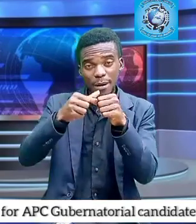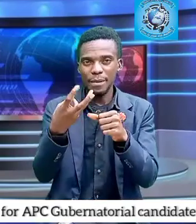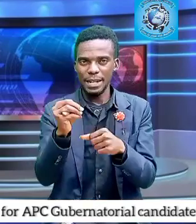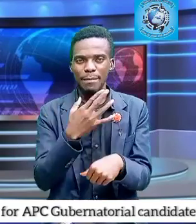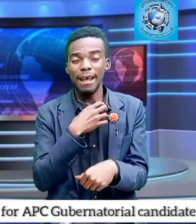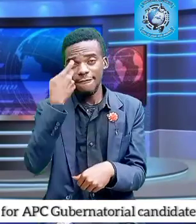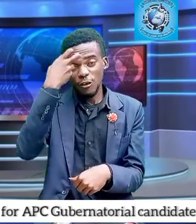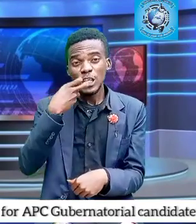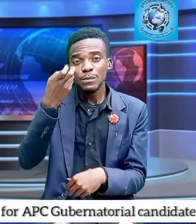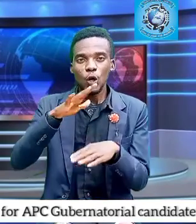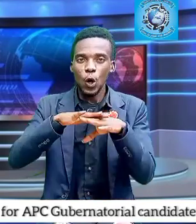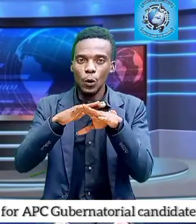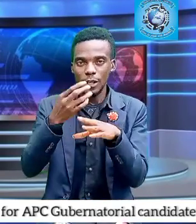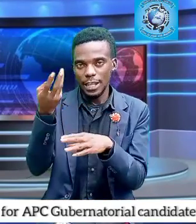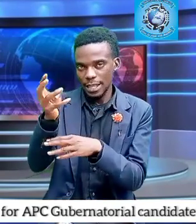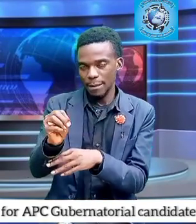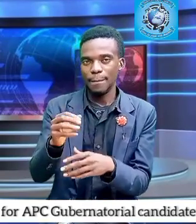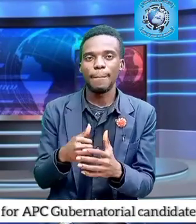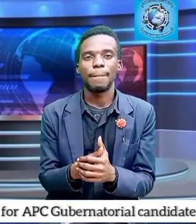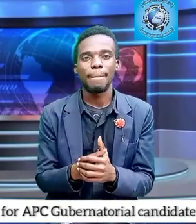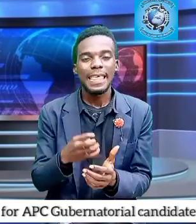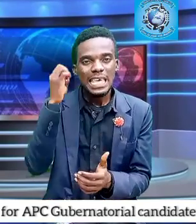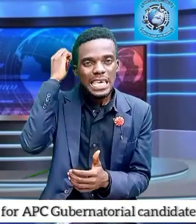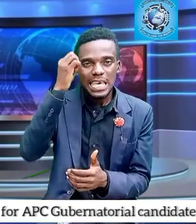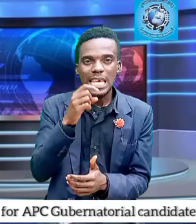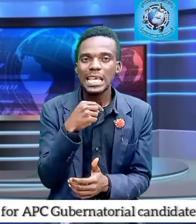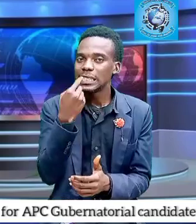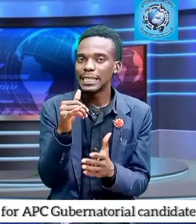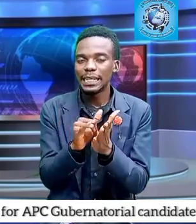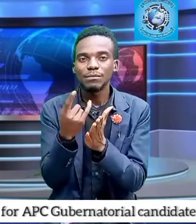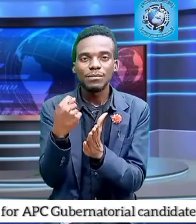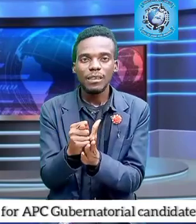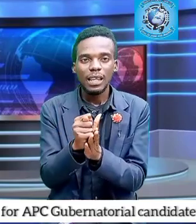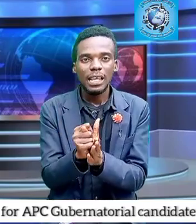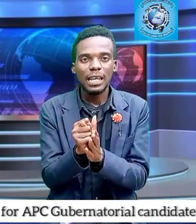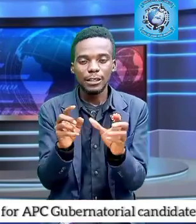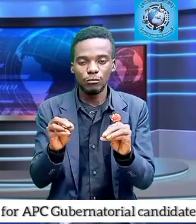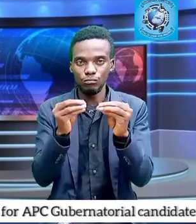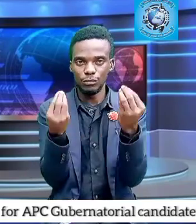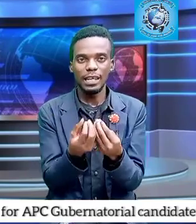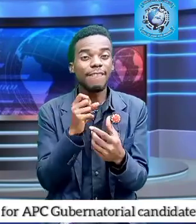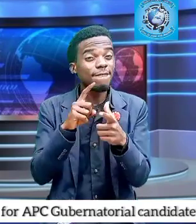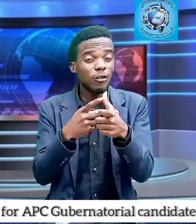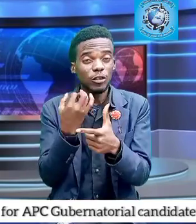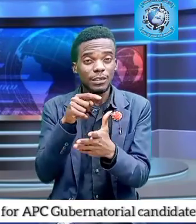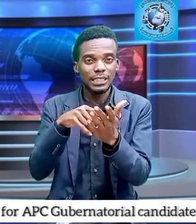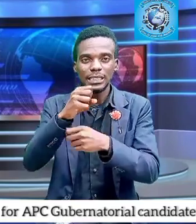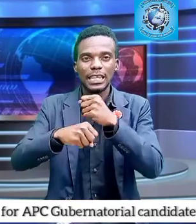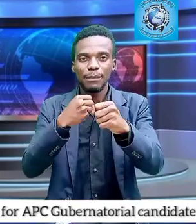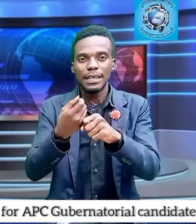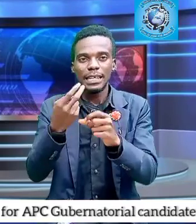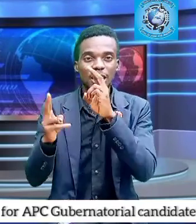for speaking on their behalf. He noted that the initiative is a first of its kind in the history of persons